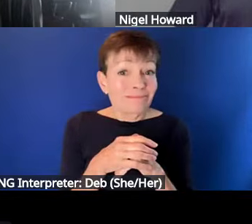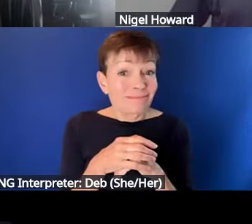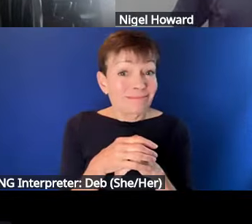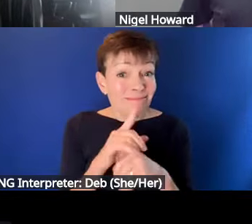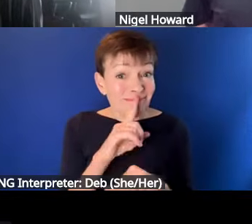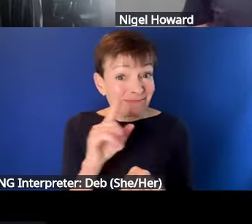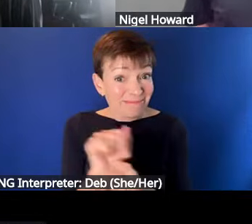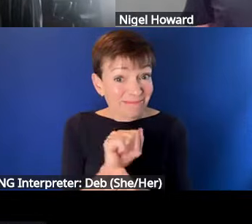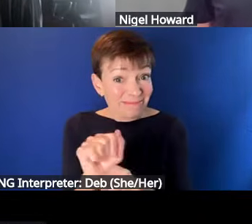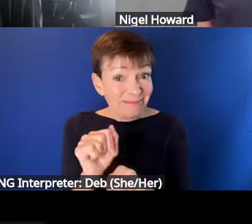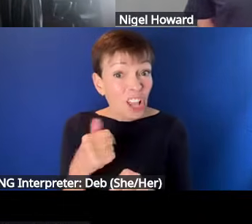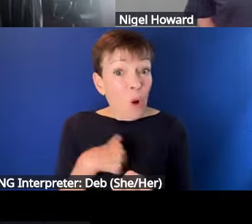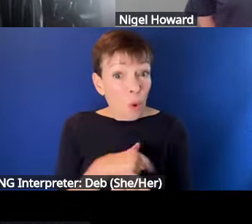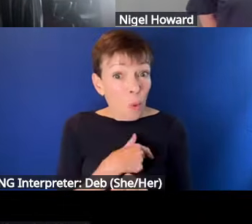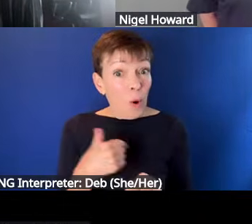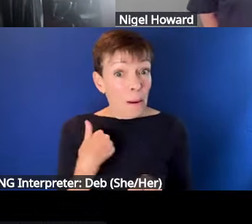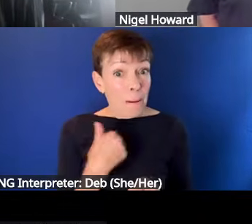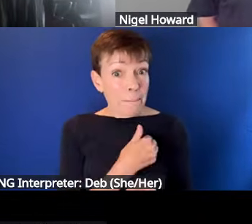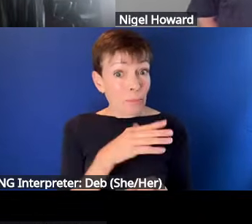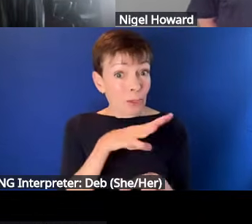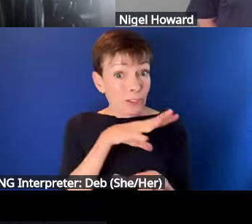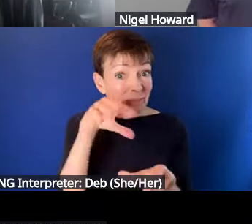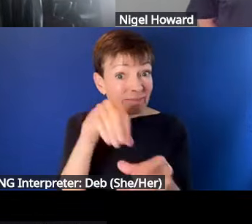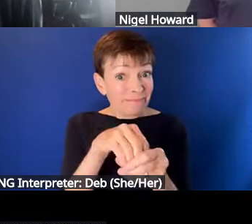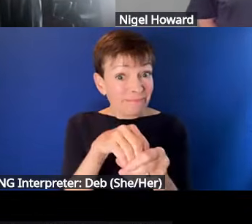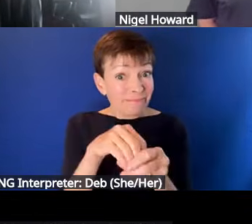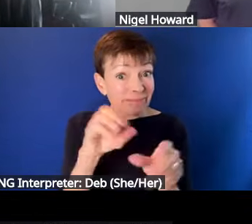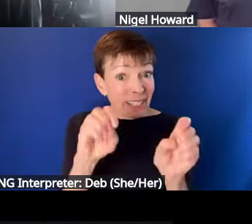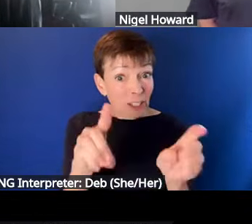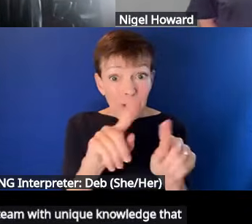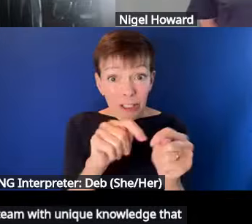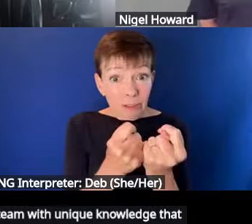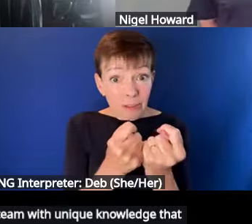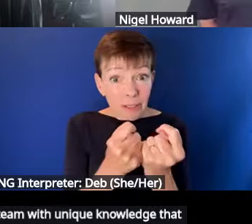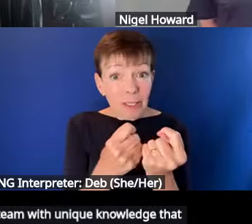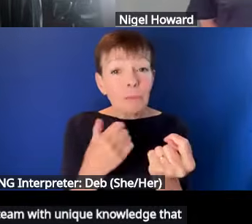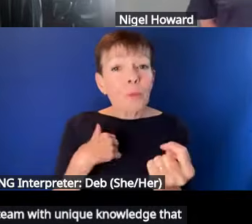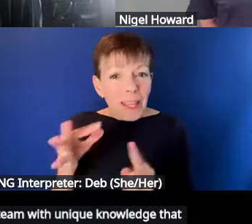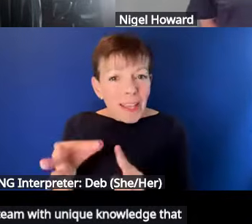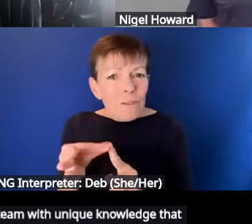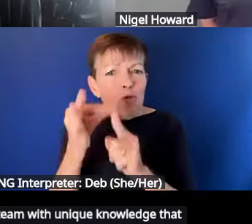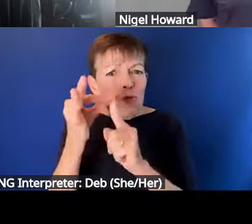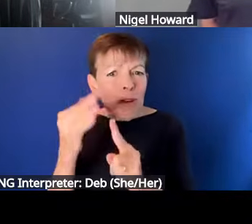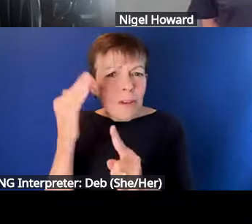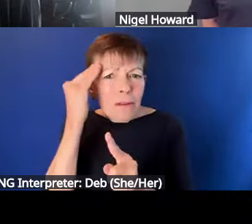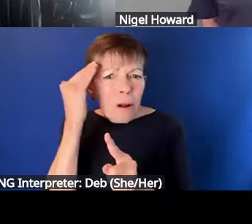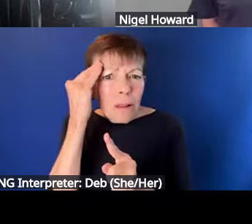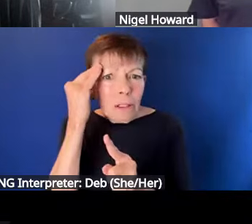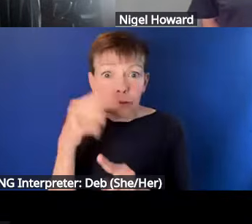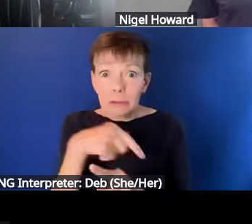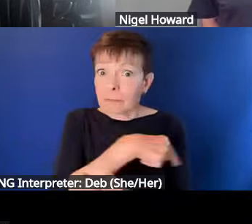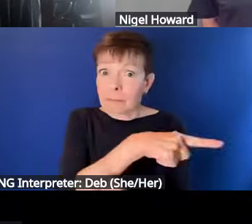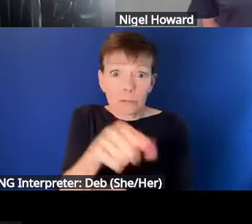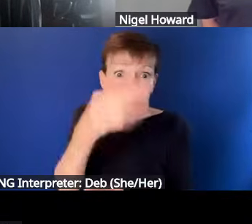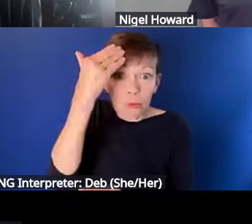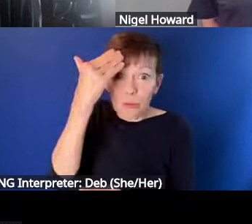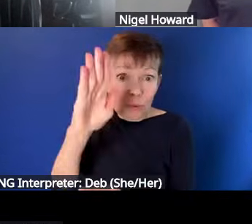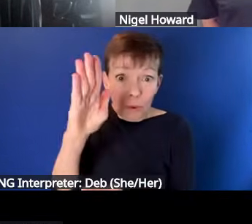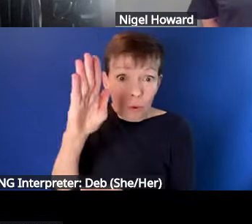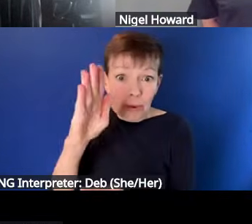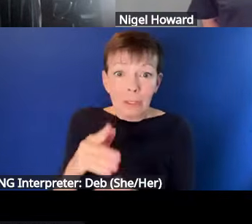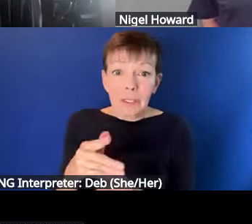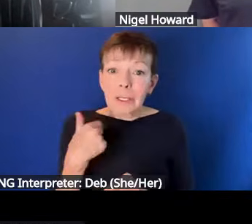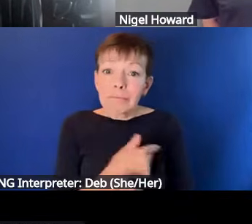of the educational team with unique knowledge that no one else has. We spend every day with a student. We see